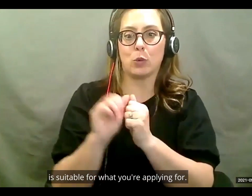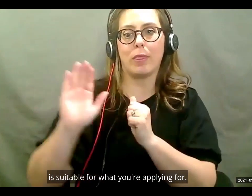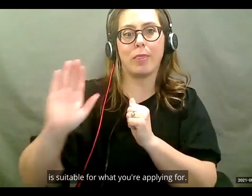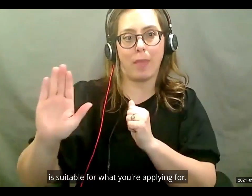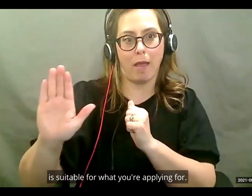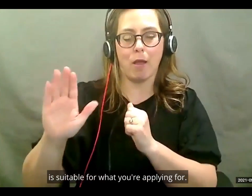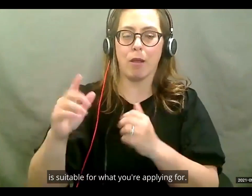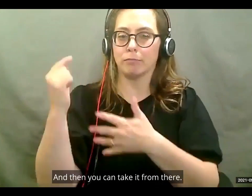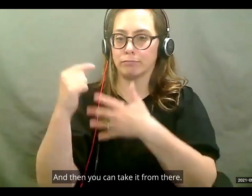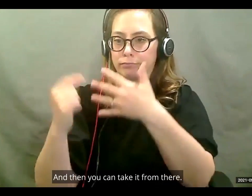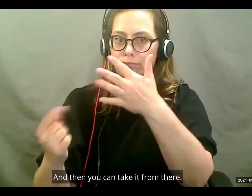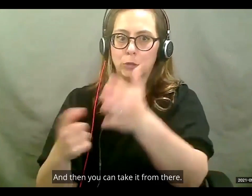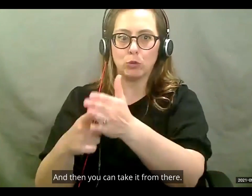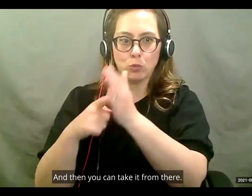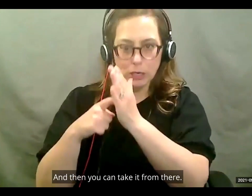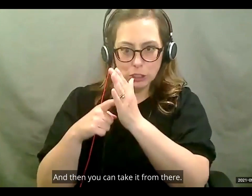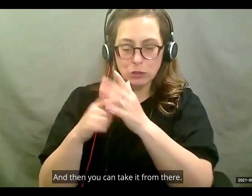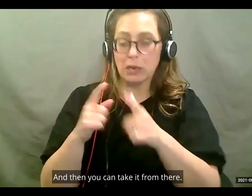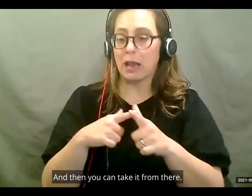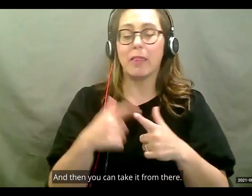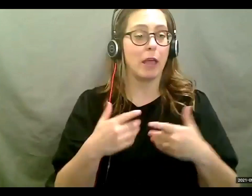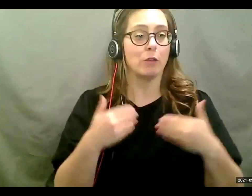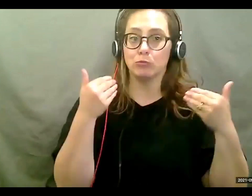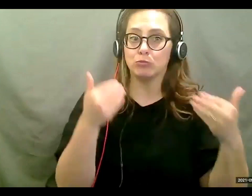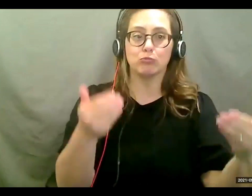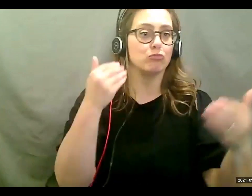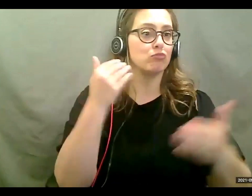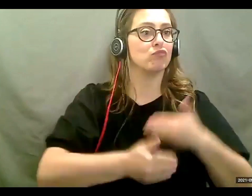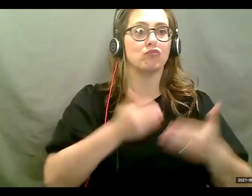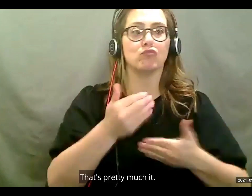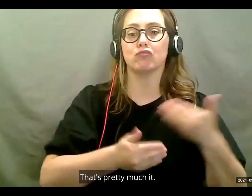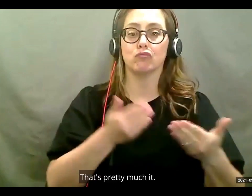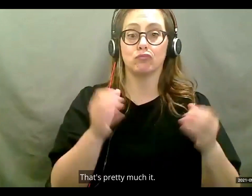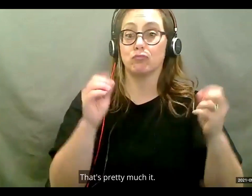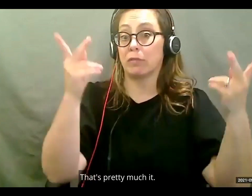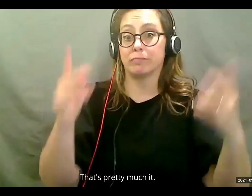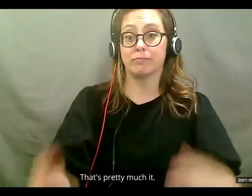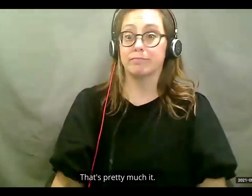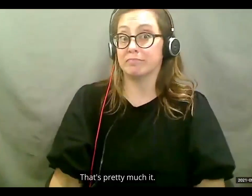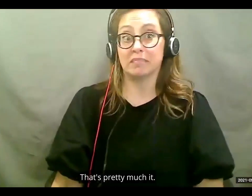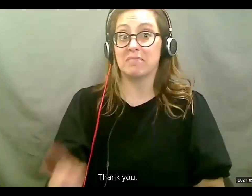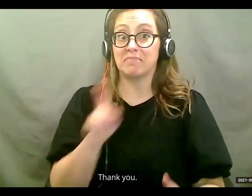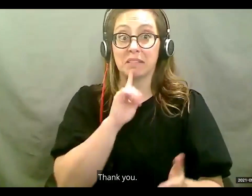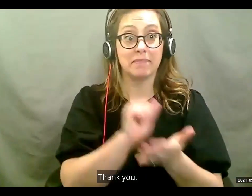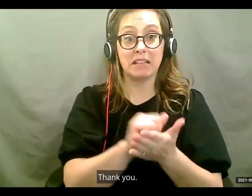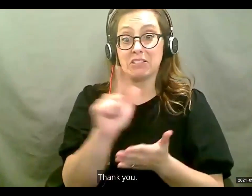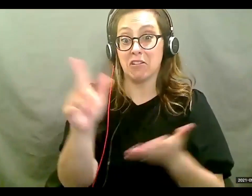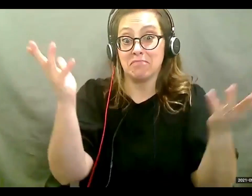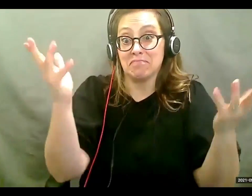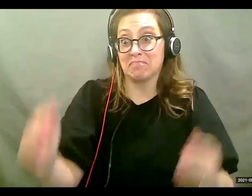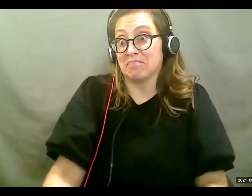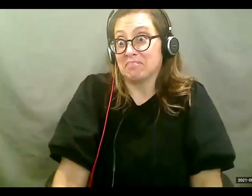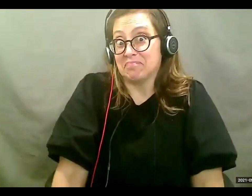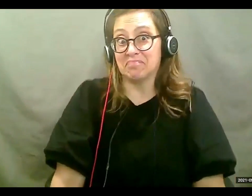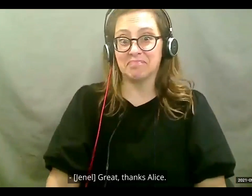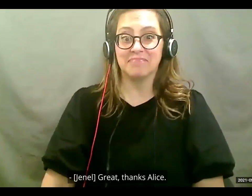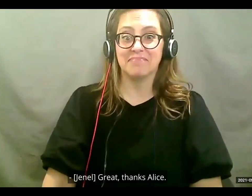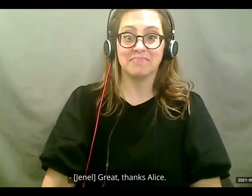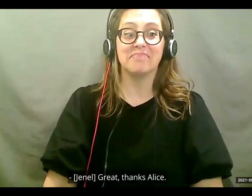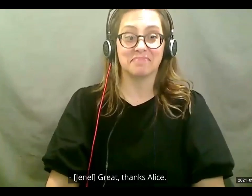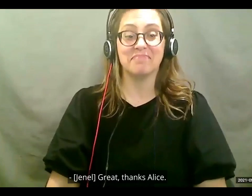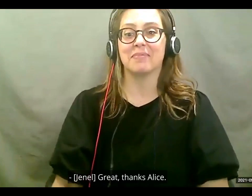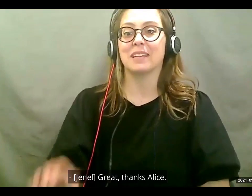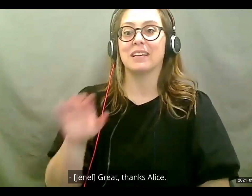for. And then you can take it from there. That's pretty much it. Thank you.